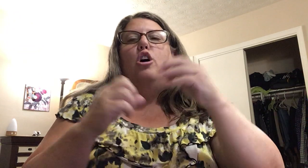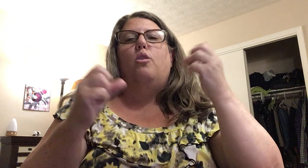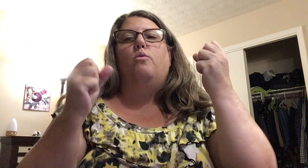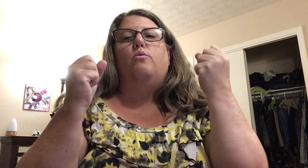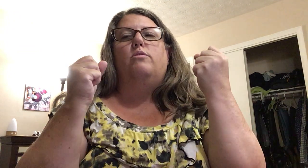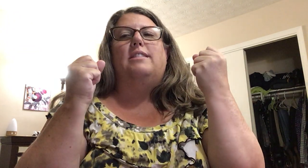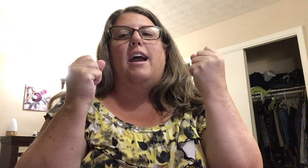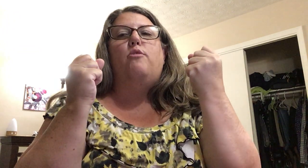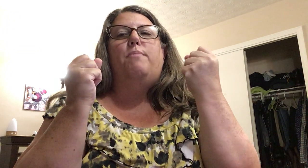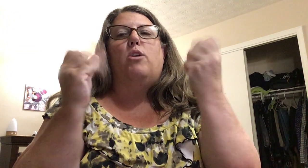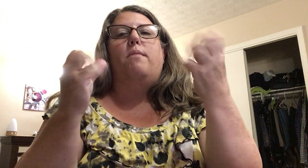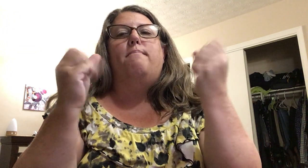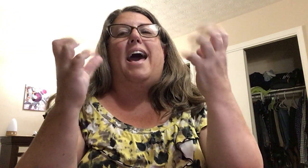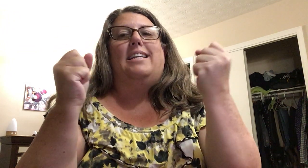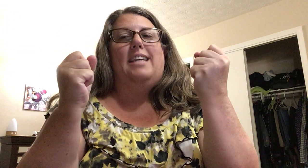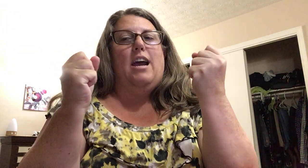so sign will be going back down.